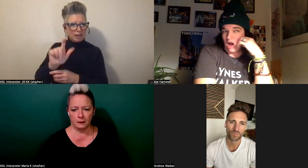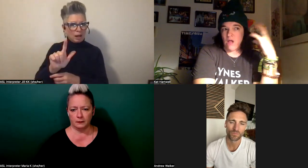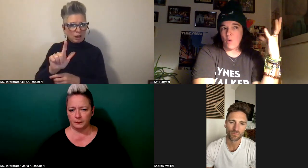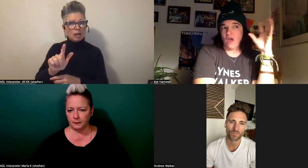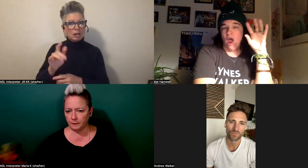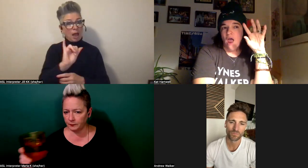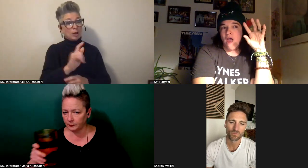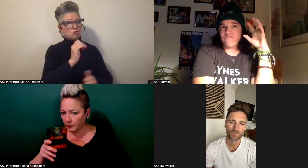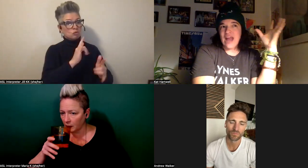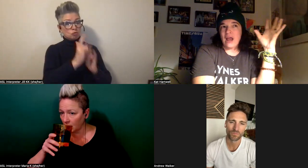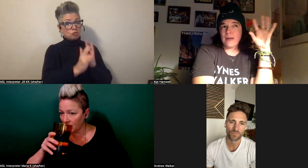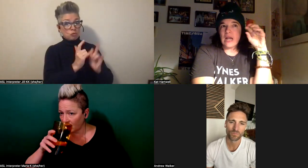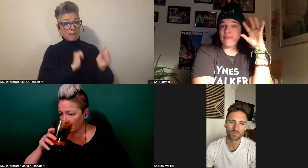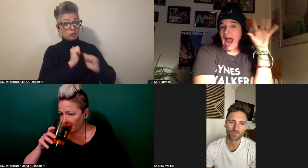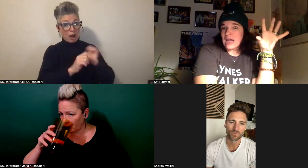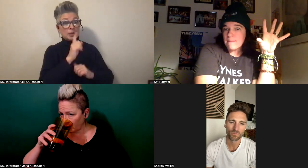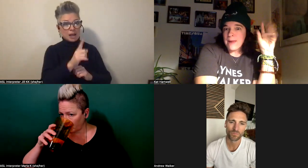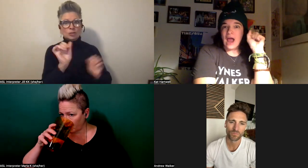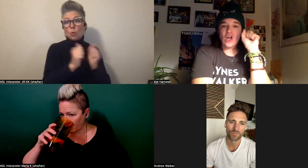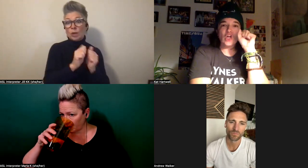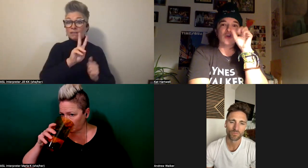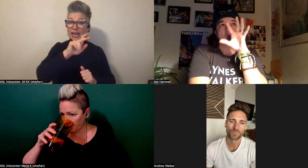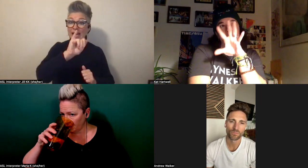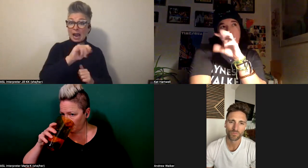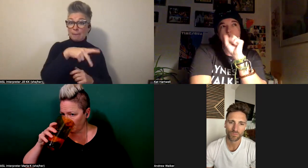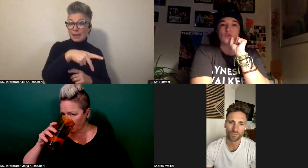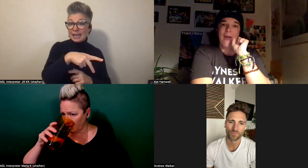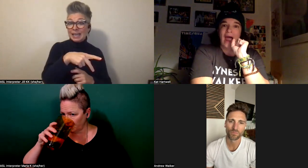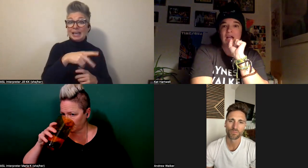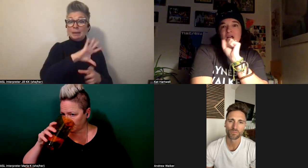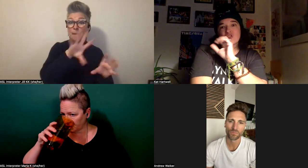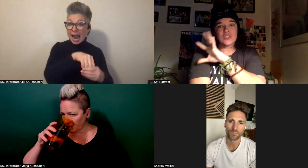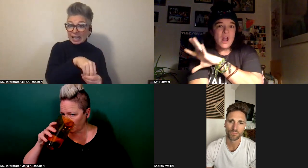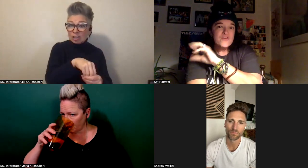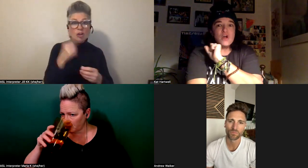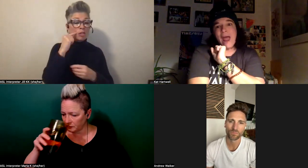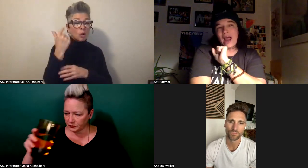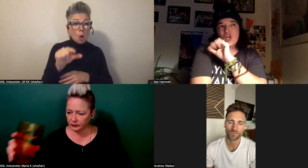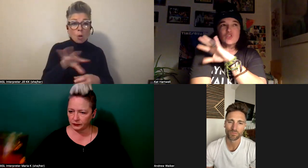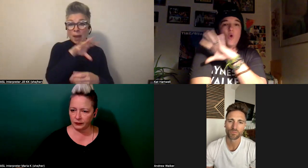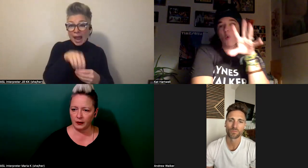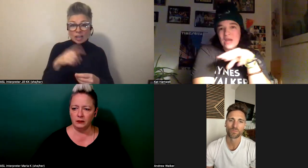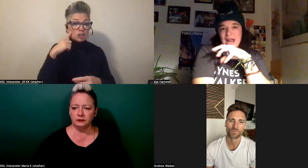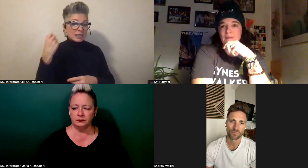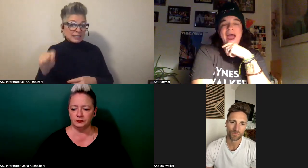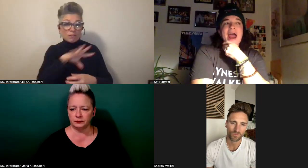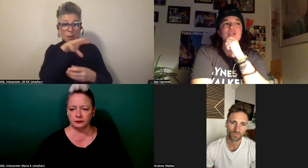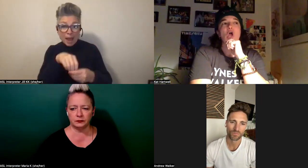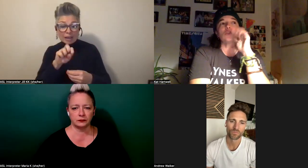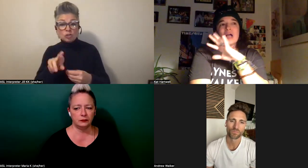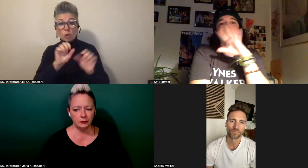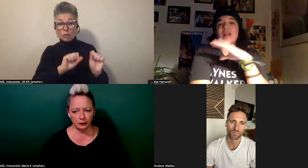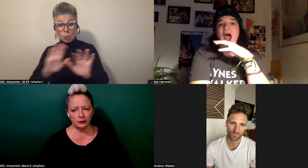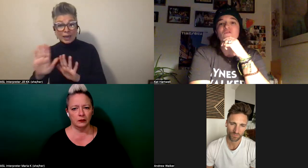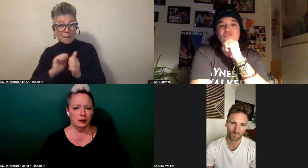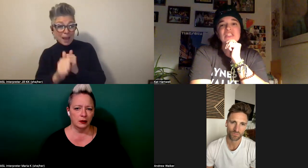Ramadrama did, like with the VIP Platinum package, Gold package, Silver package, or the weekend pass.